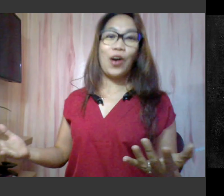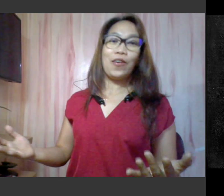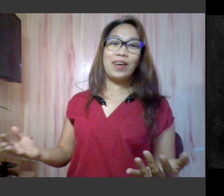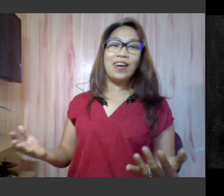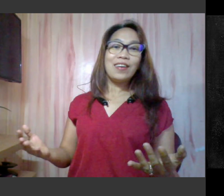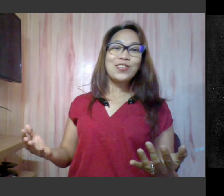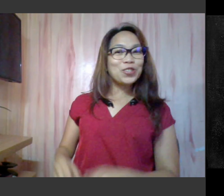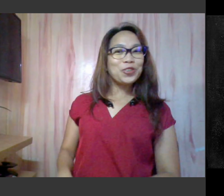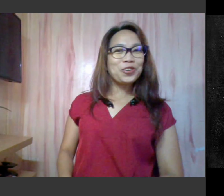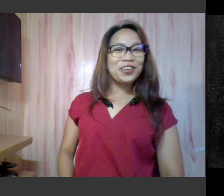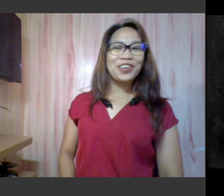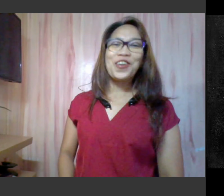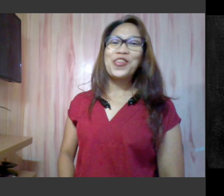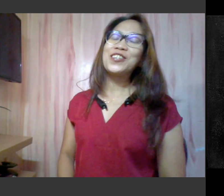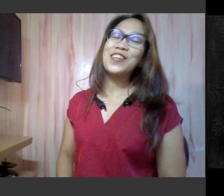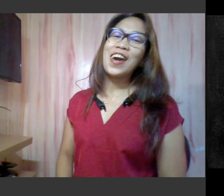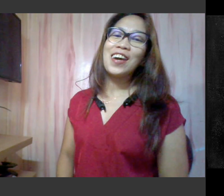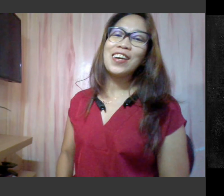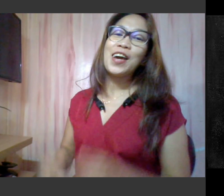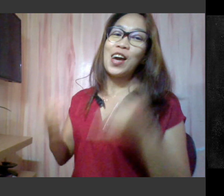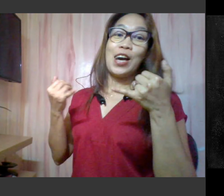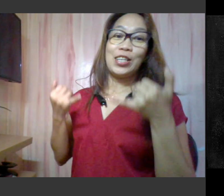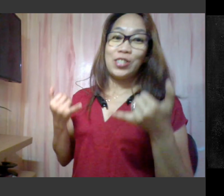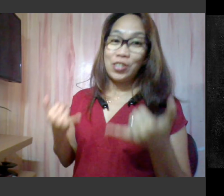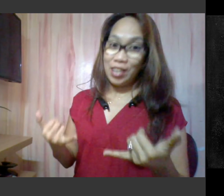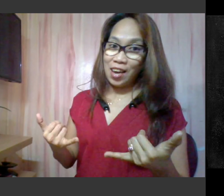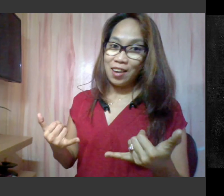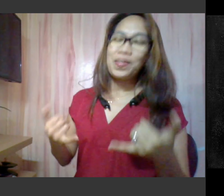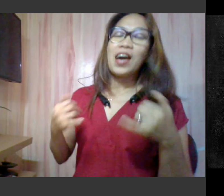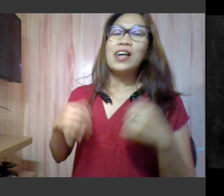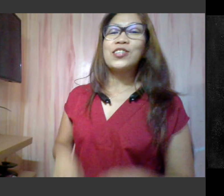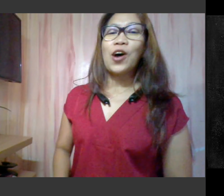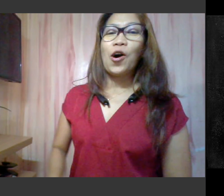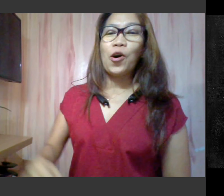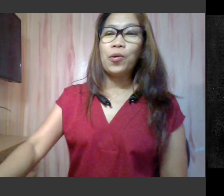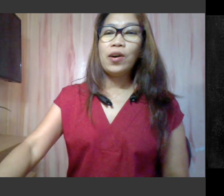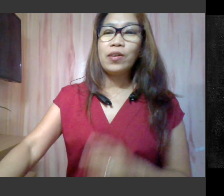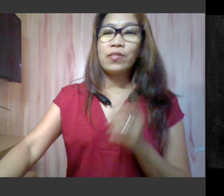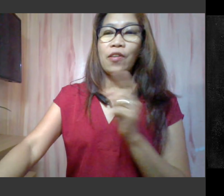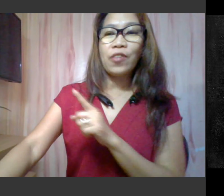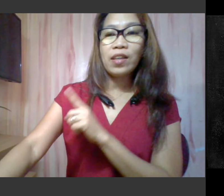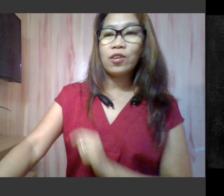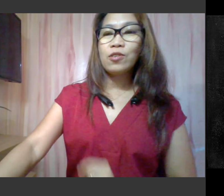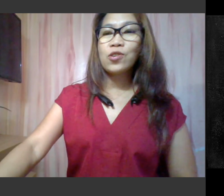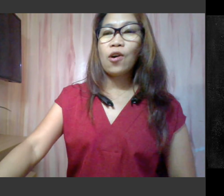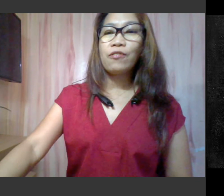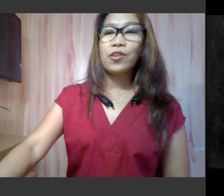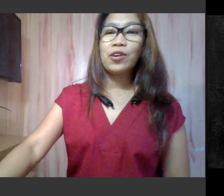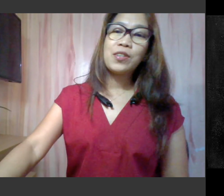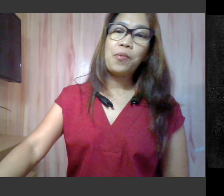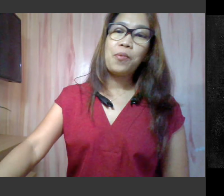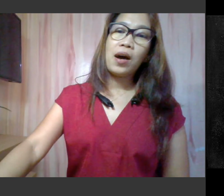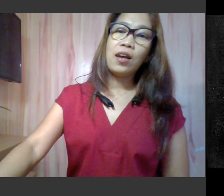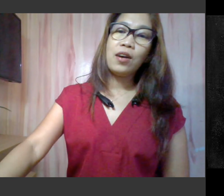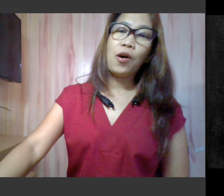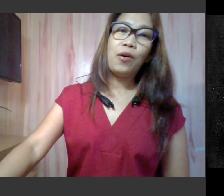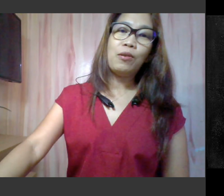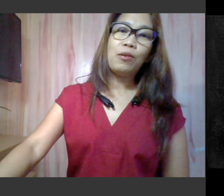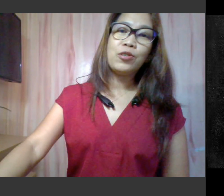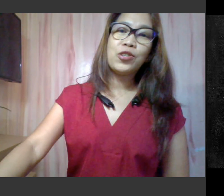There you go. It's Tutor Thursday today. So the thing that you saw first a